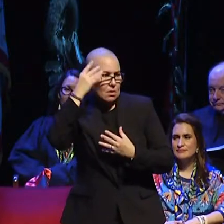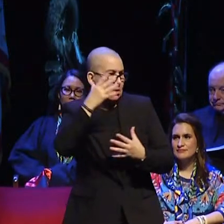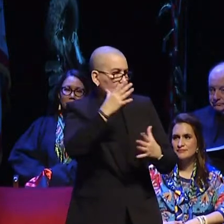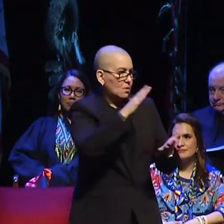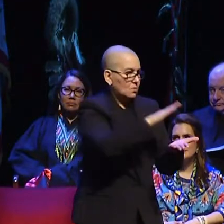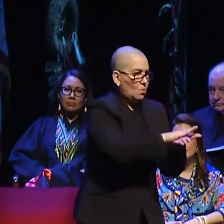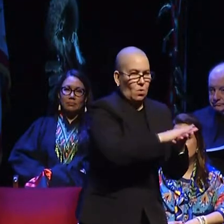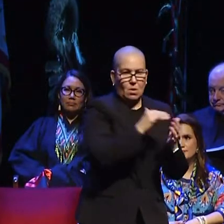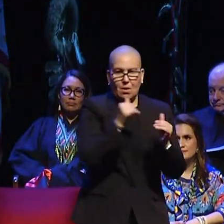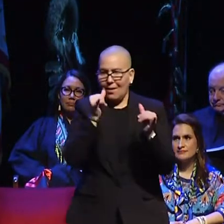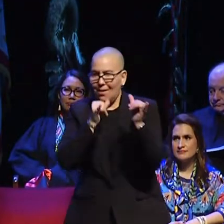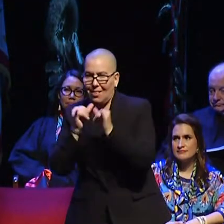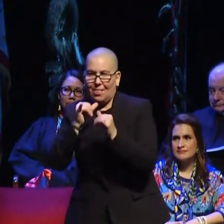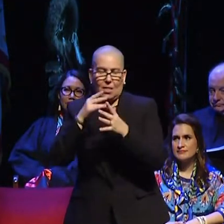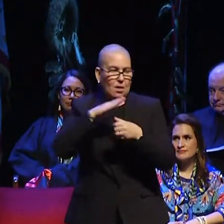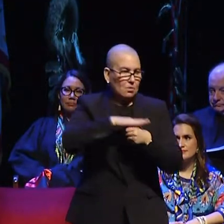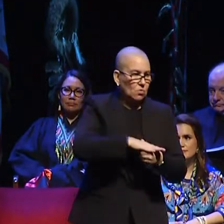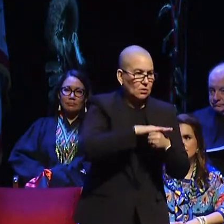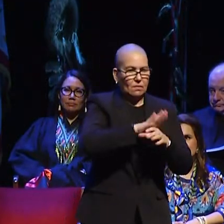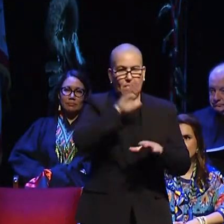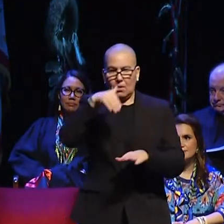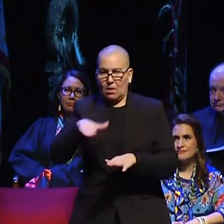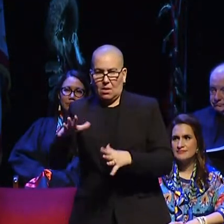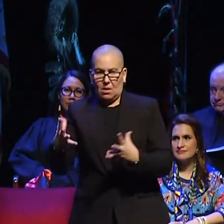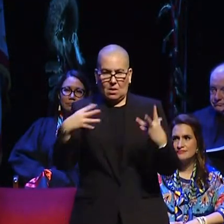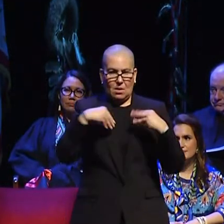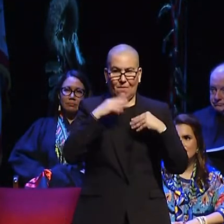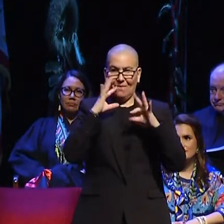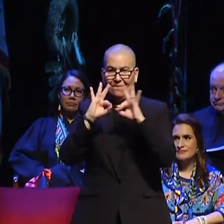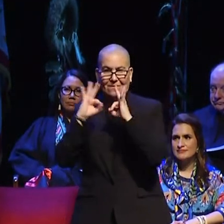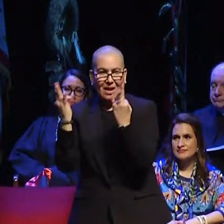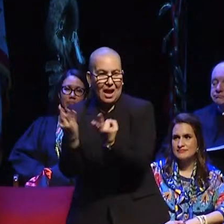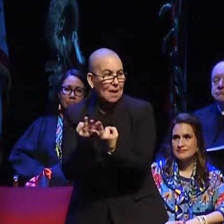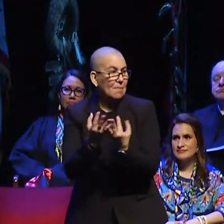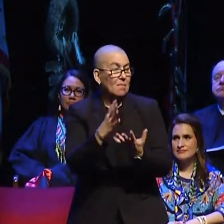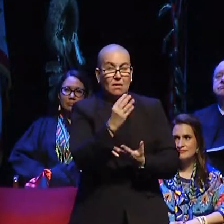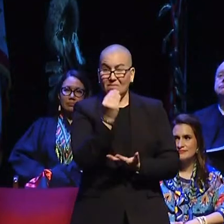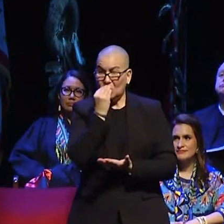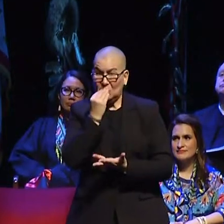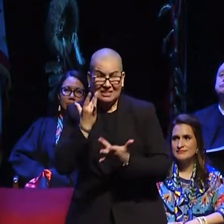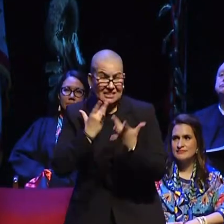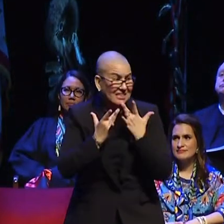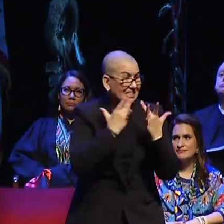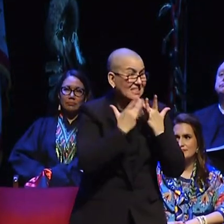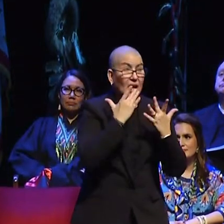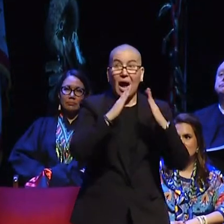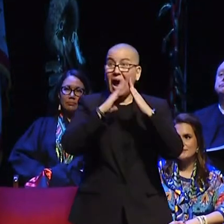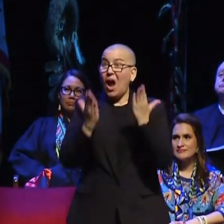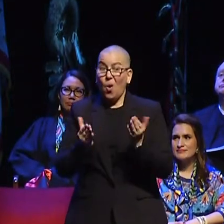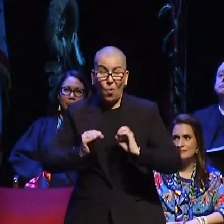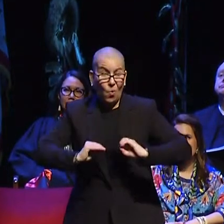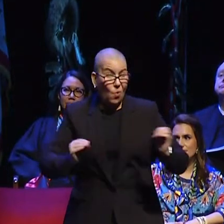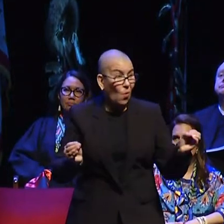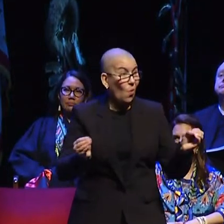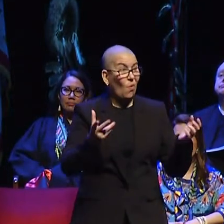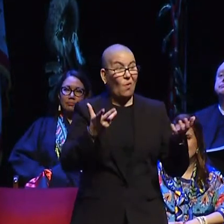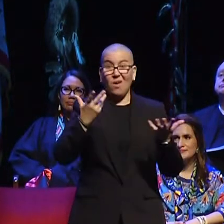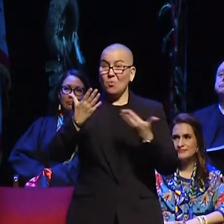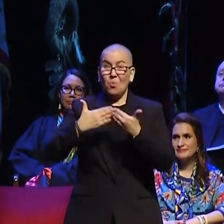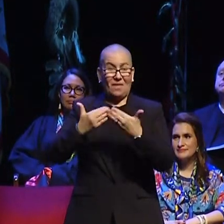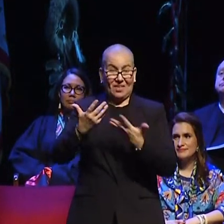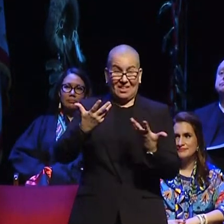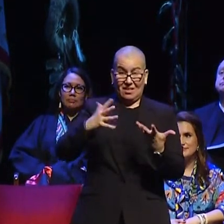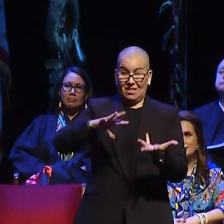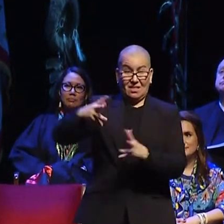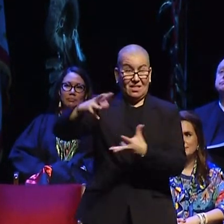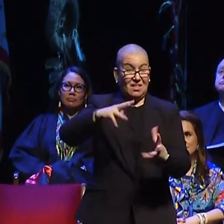hunger, housing, mental health, and family challenges that stand in their way of success. And we know their future starts taking shape long before they get